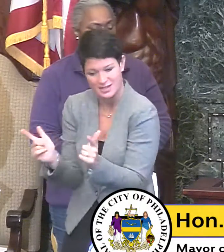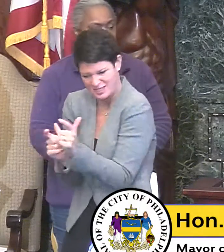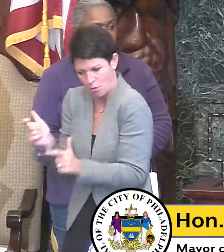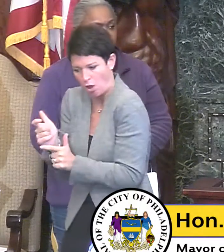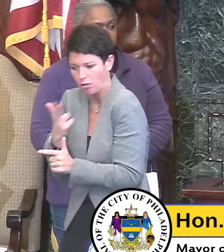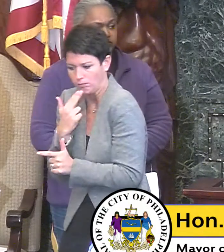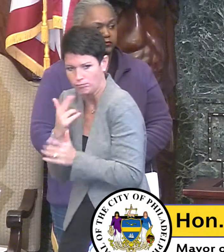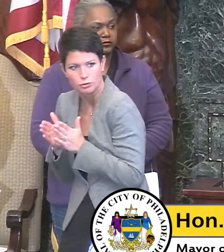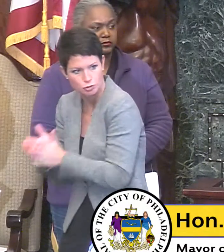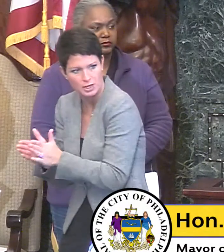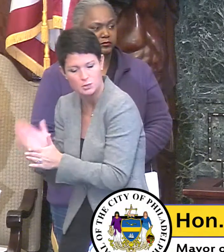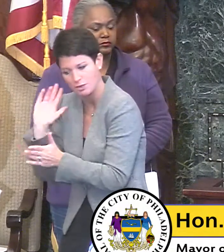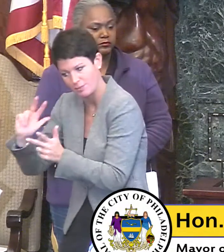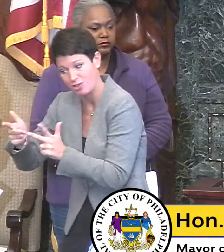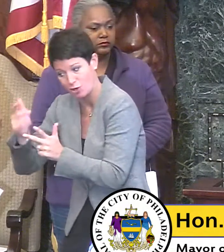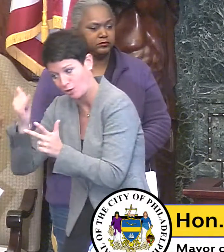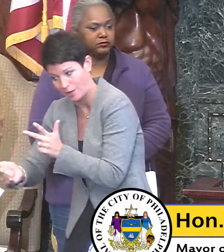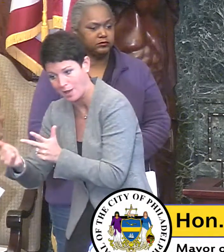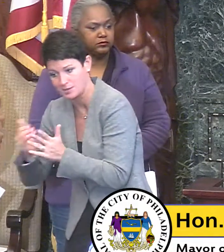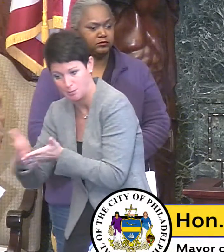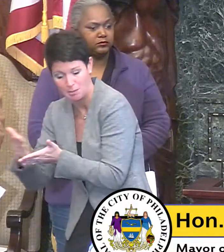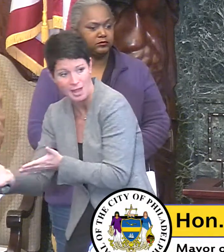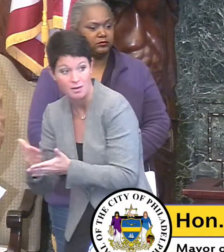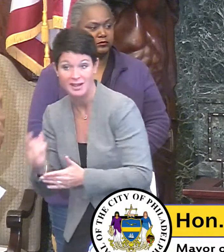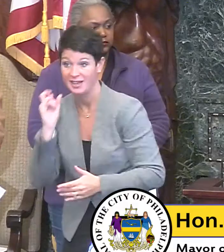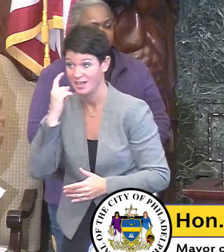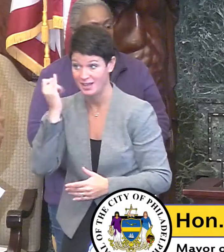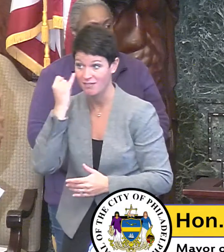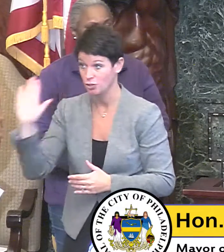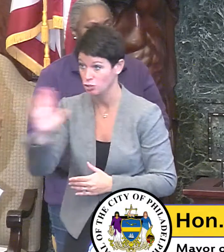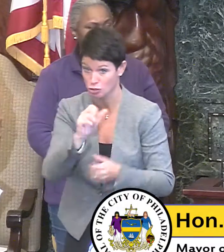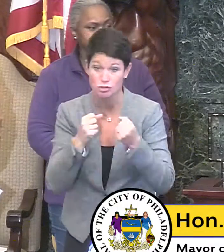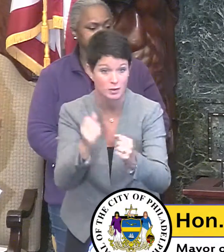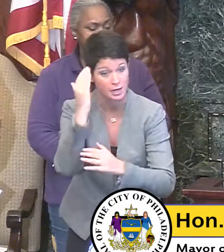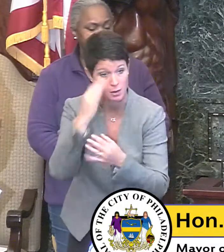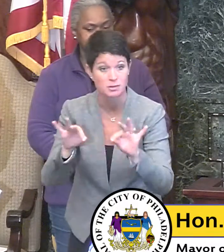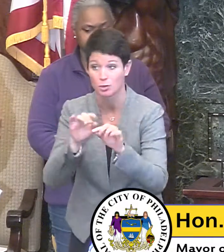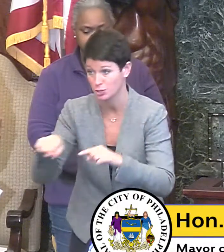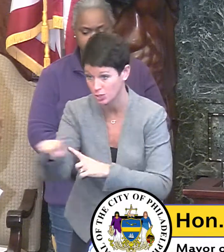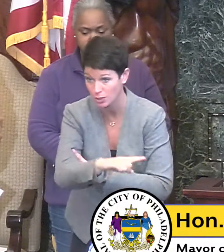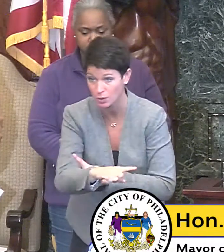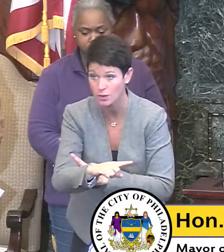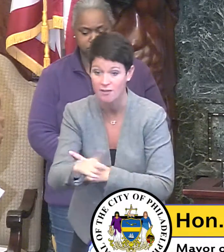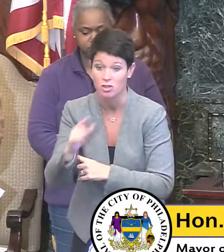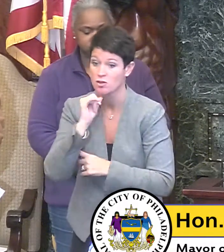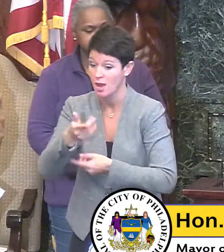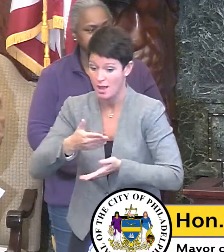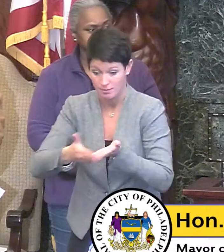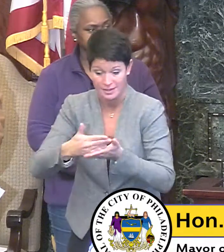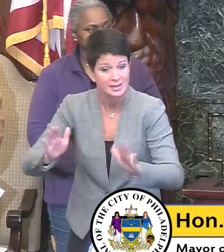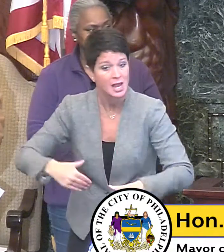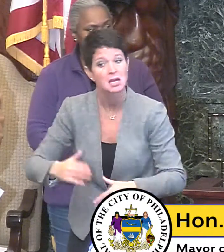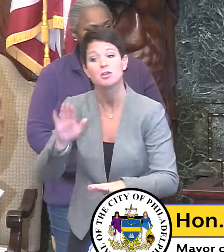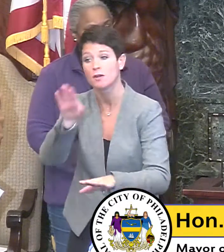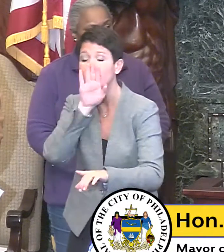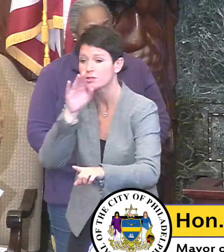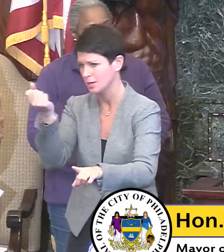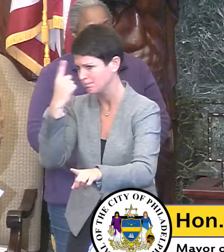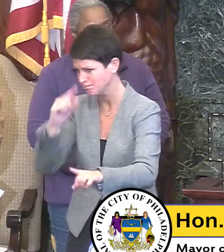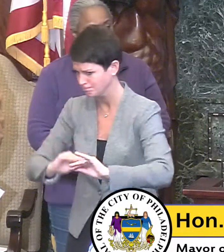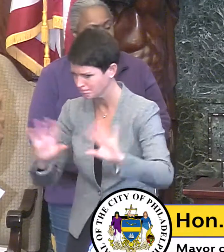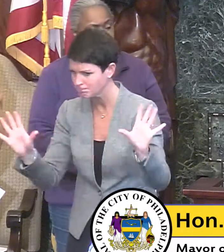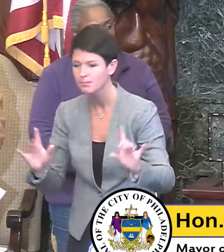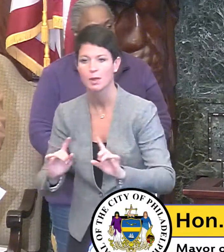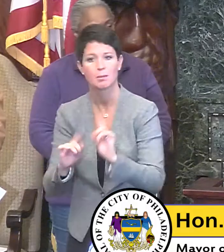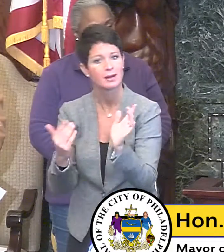the smaller streets. And I recognize if it's your street, it's important to you, and if you're not out yet, you're frustrated, and I recognize that. But we